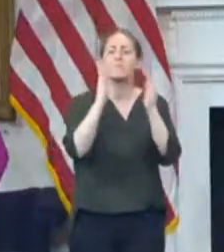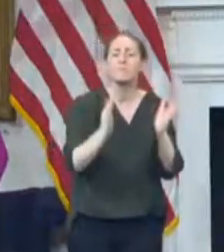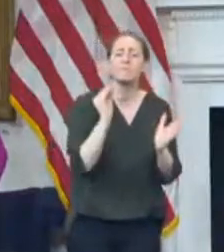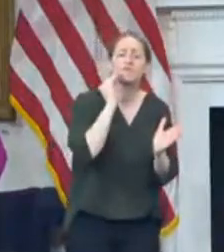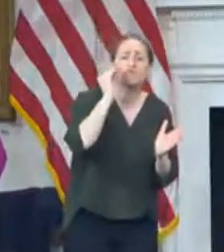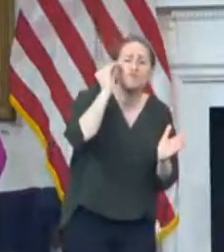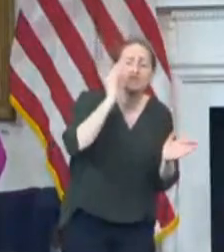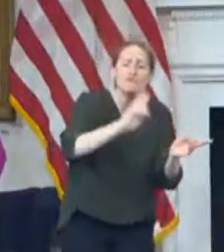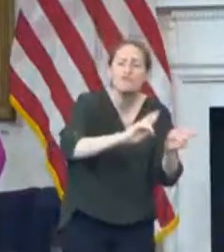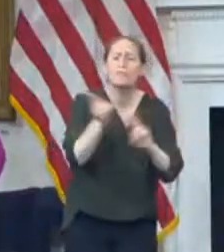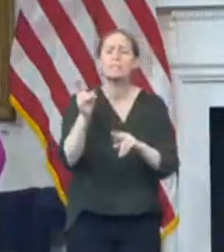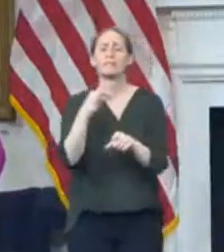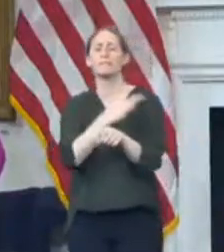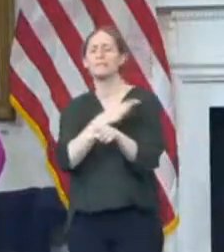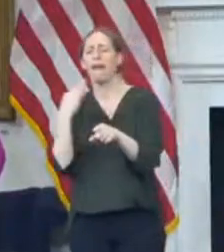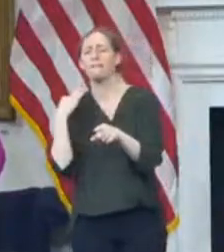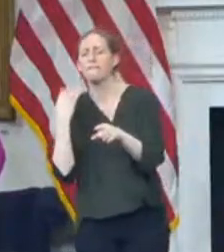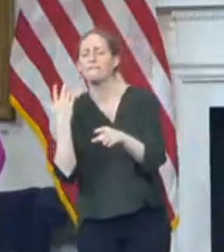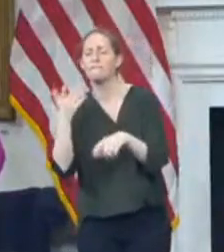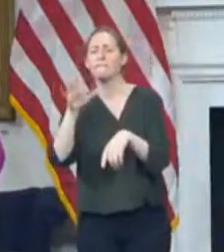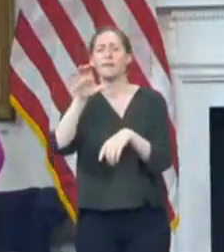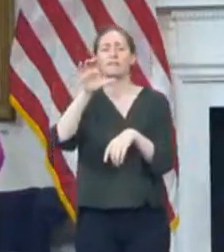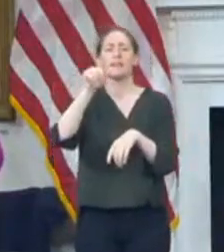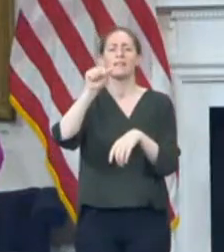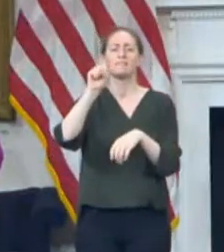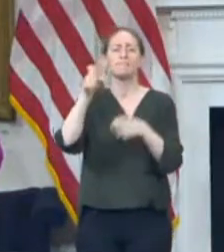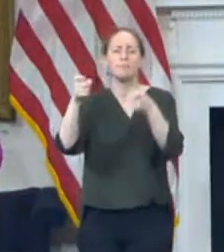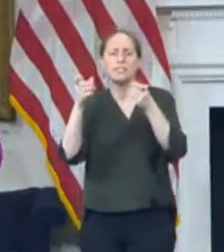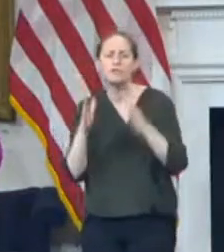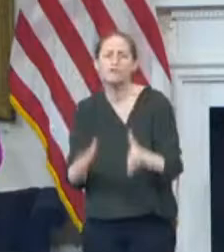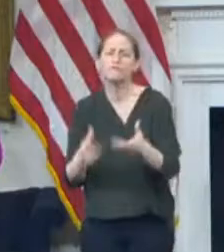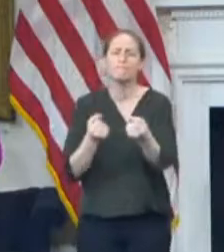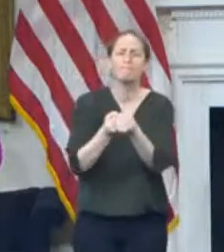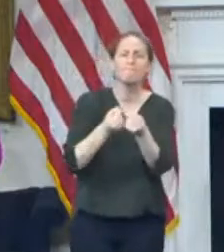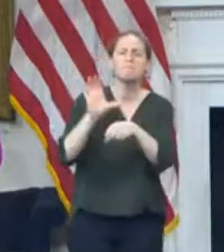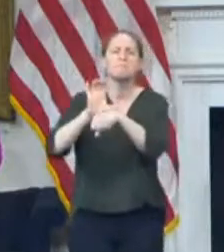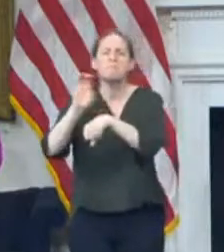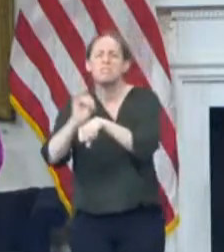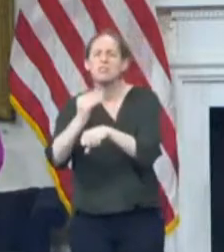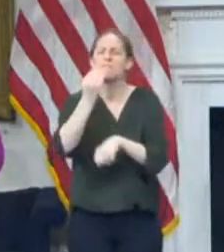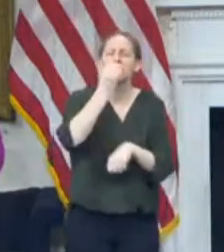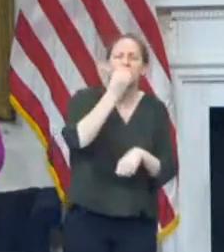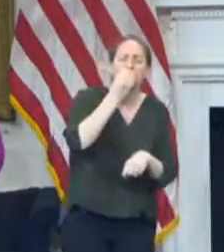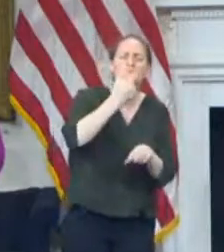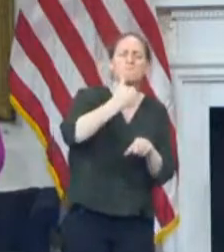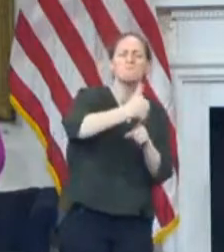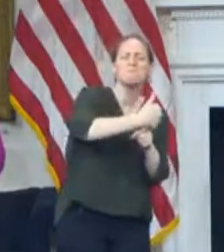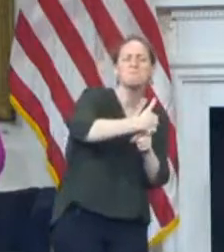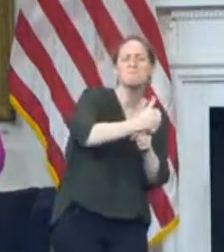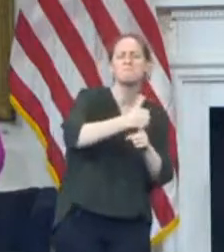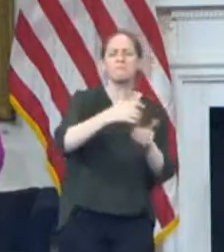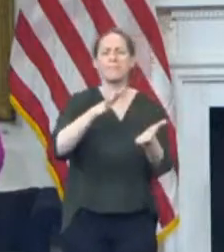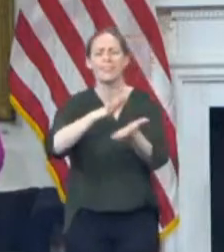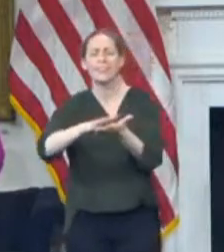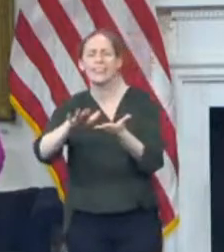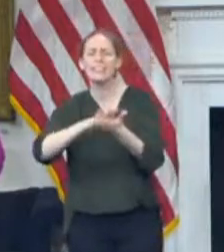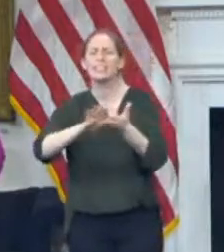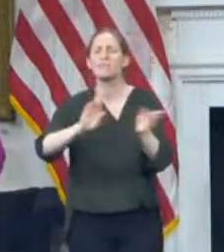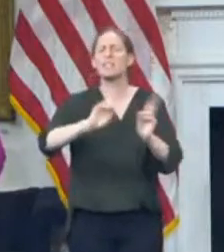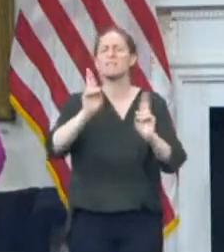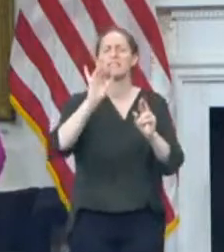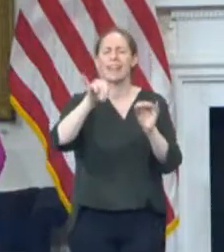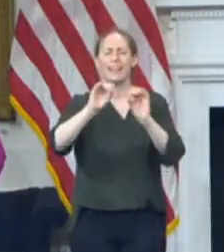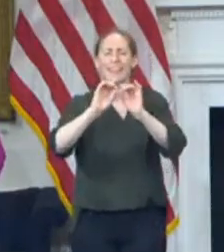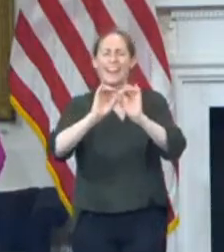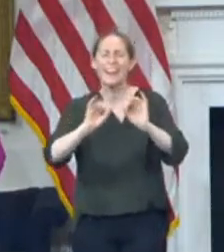staffing, housing, case management services, food, transportation, and cleaning supplies. Another